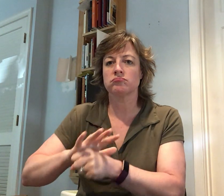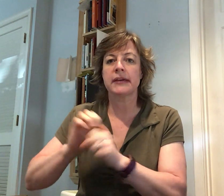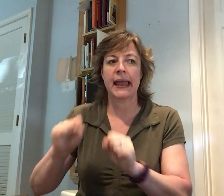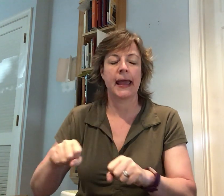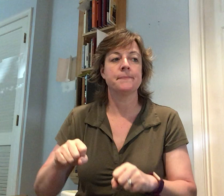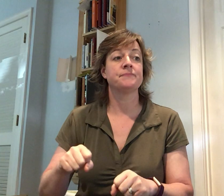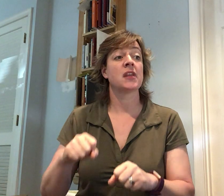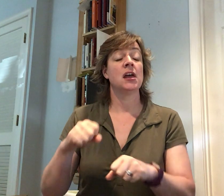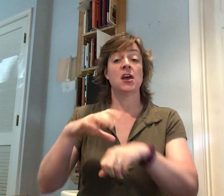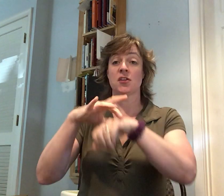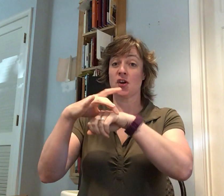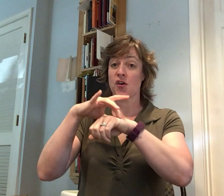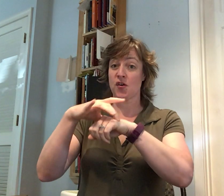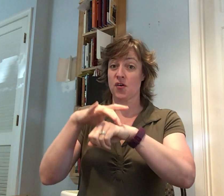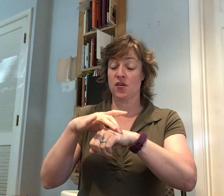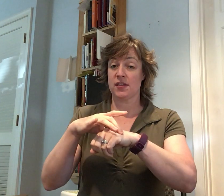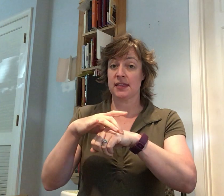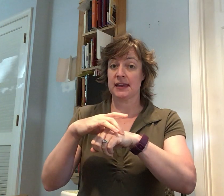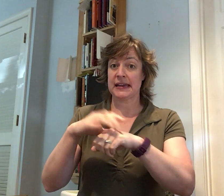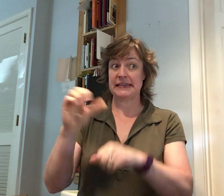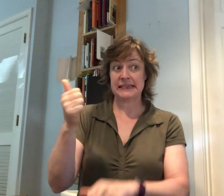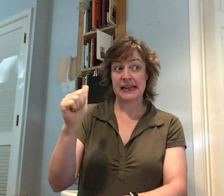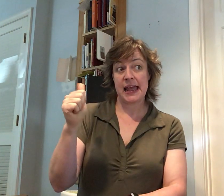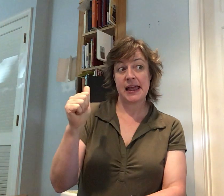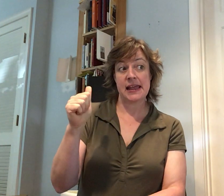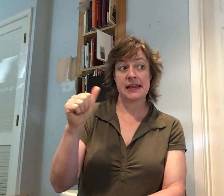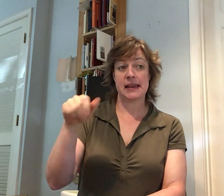small and large plates, which include the North